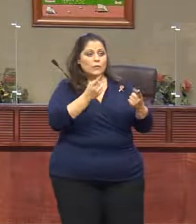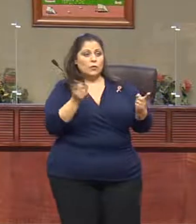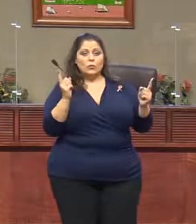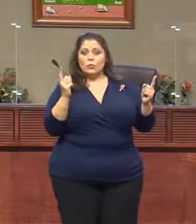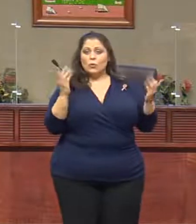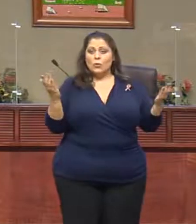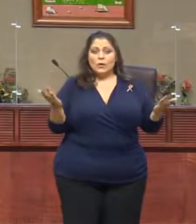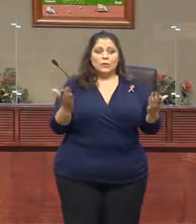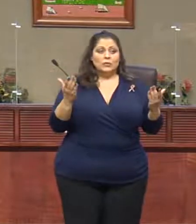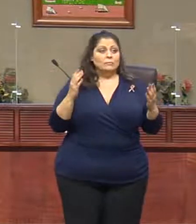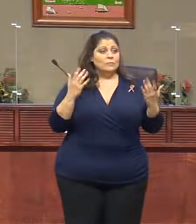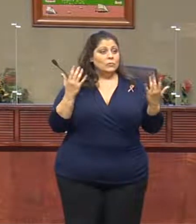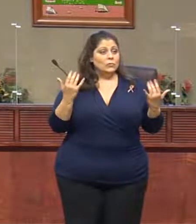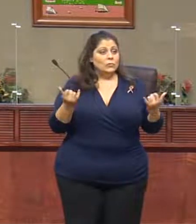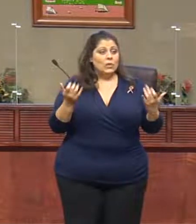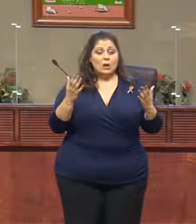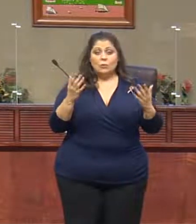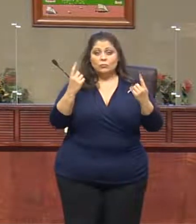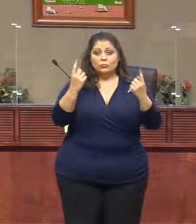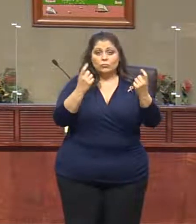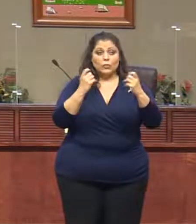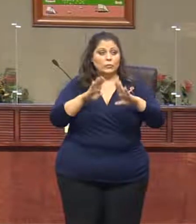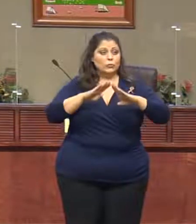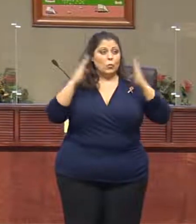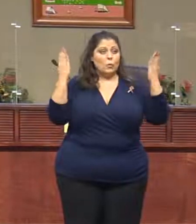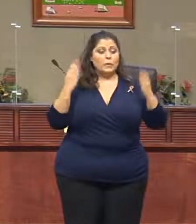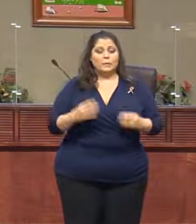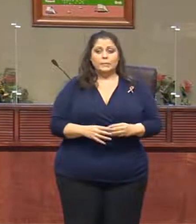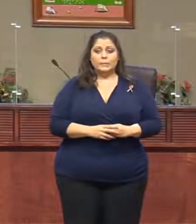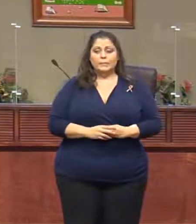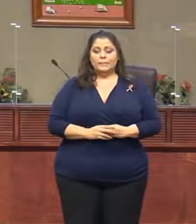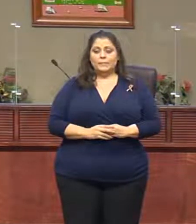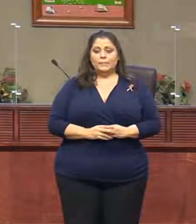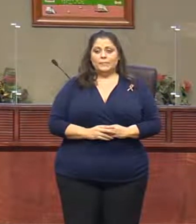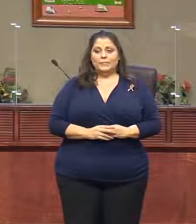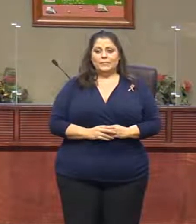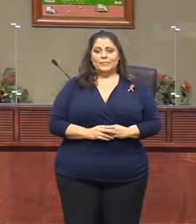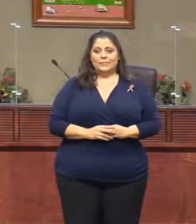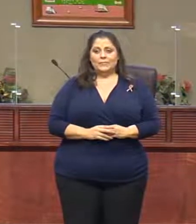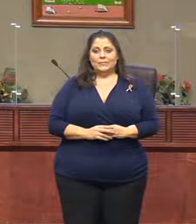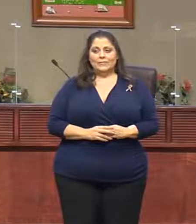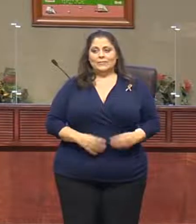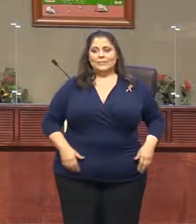At this point, we'll open it up for any questions that you may have.